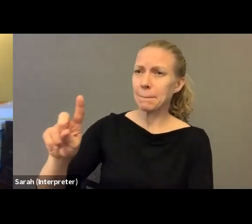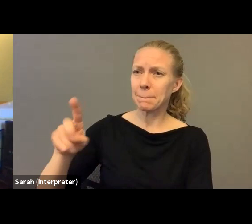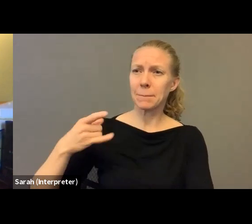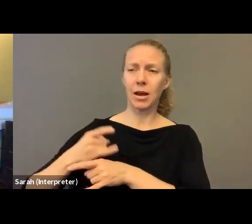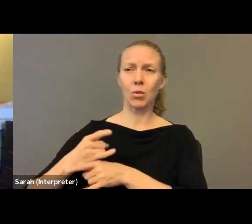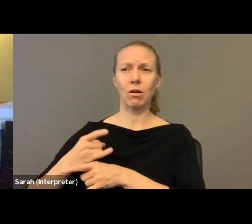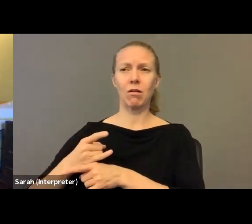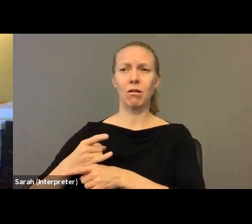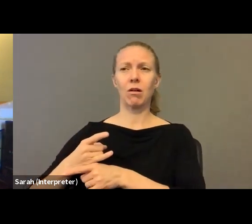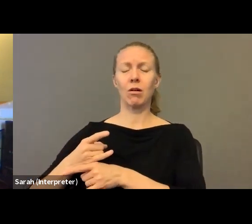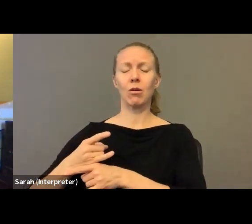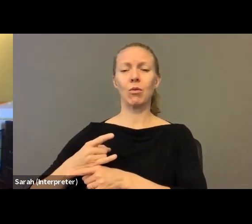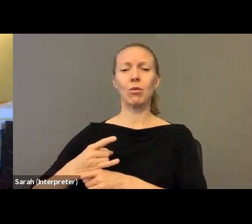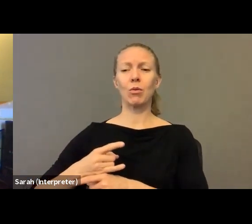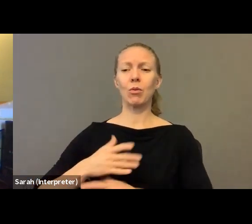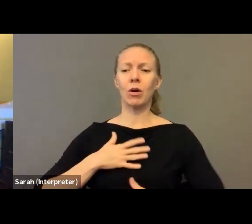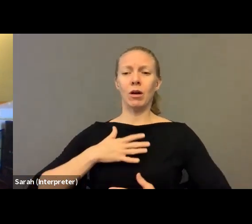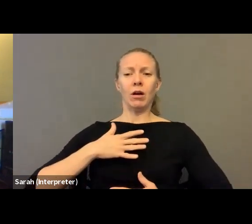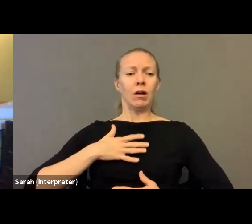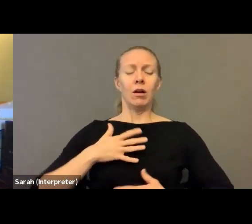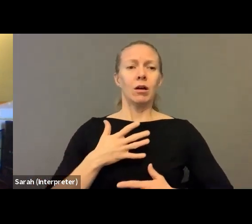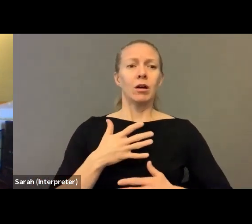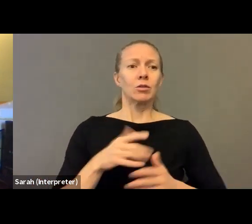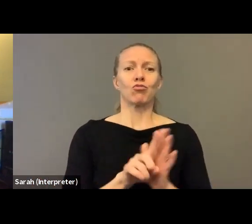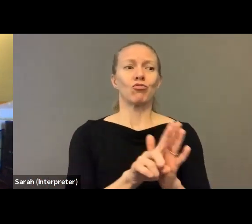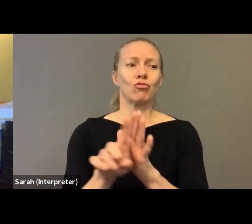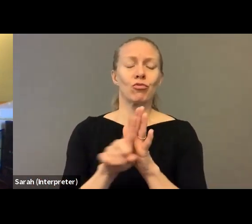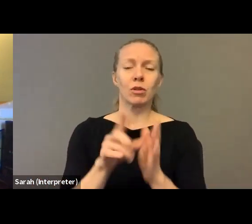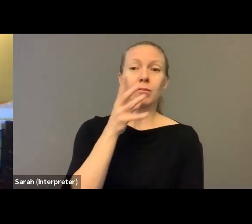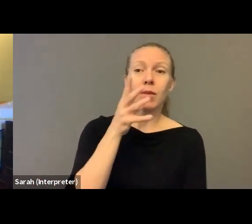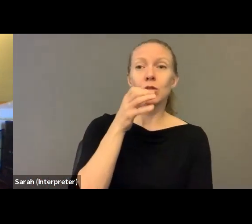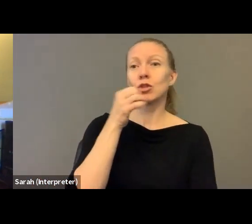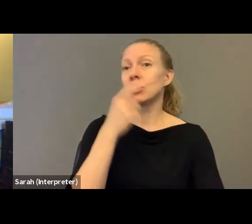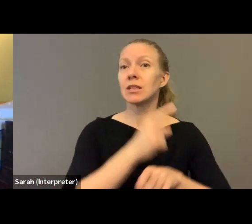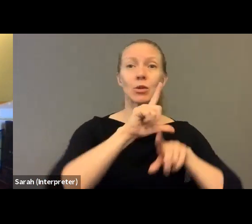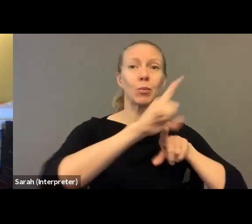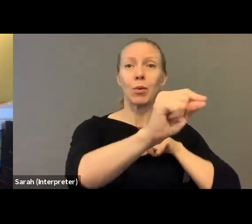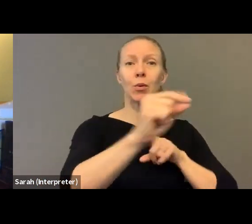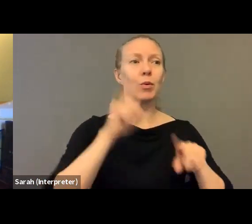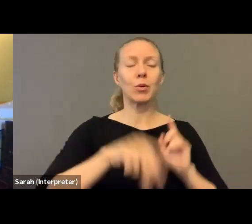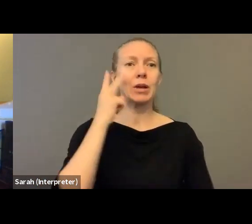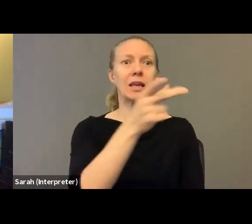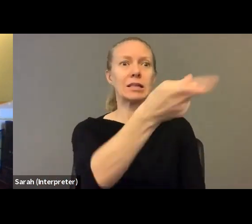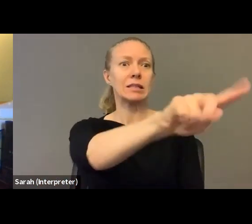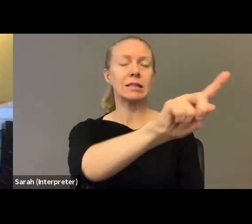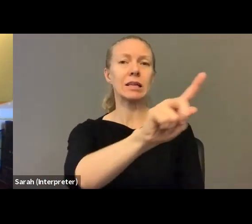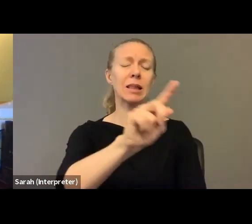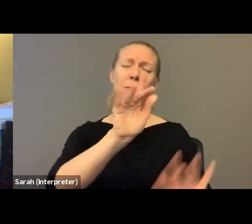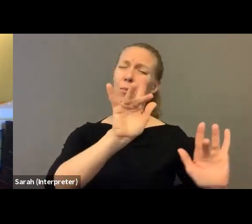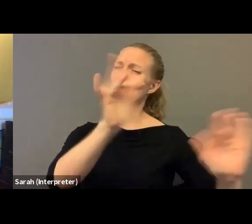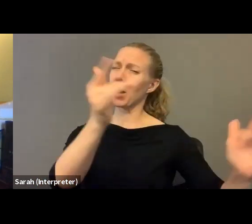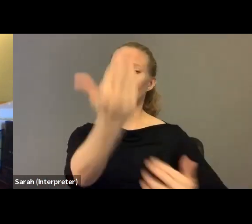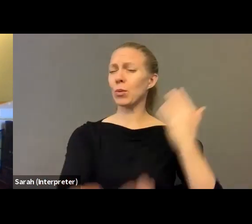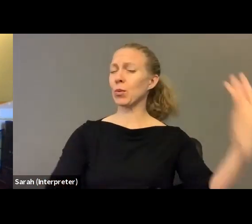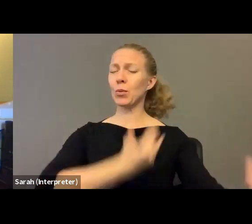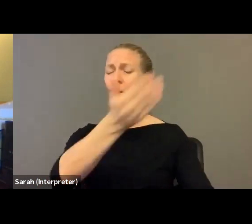Breathless run, rung, mother, sister already out of sight, bright fire, barking eyed,